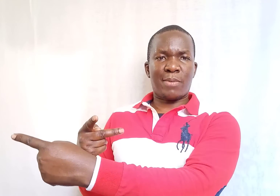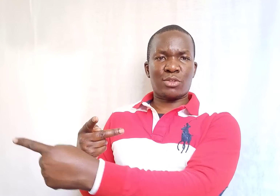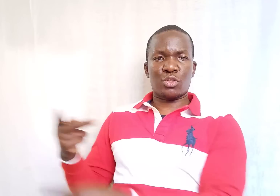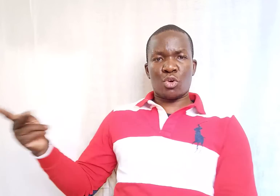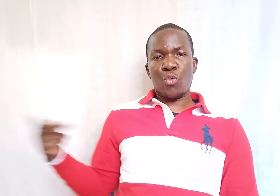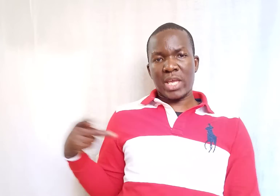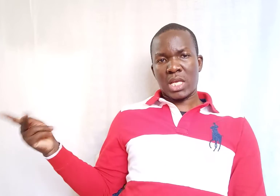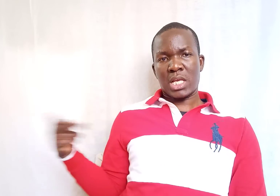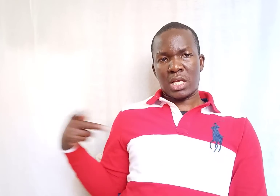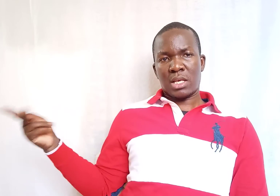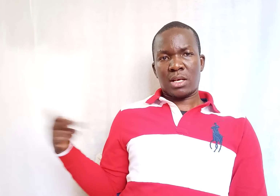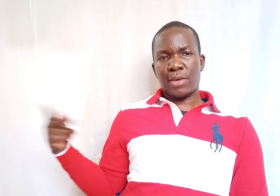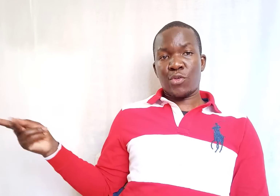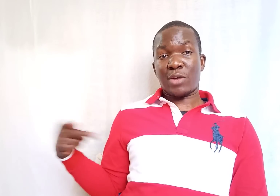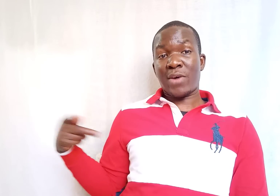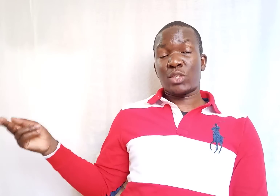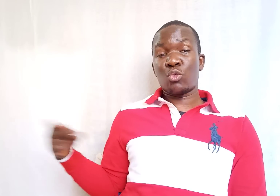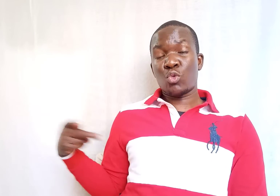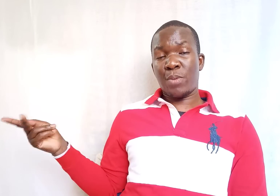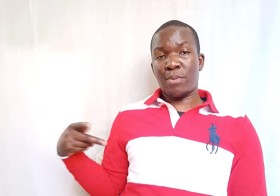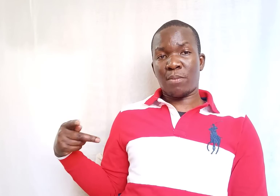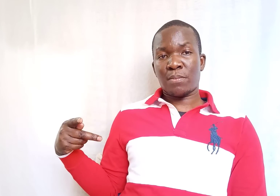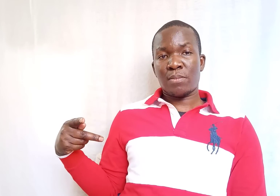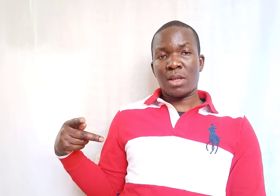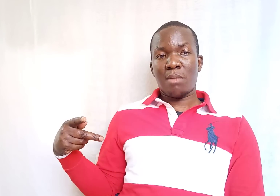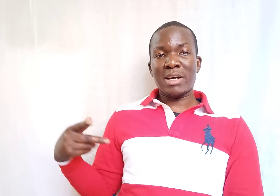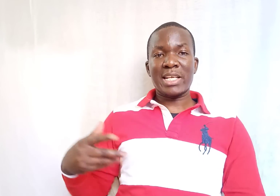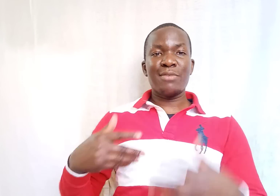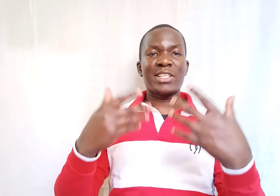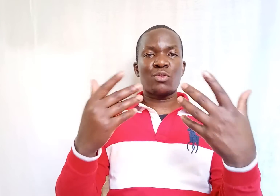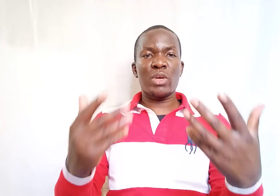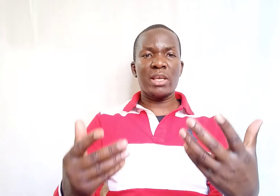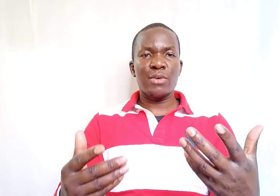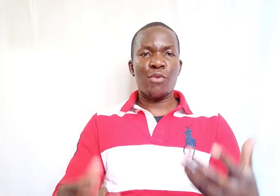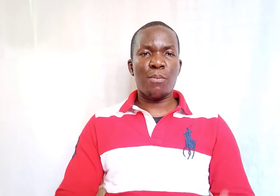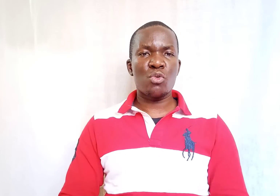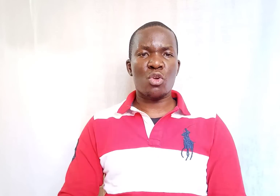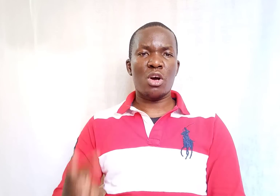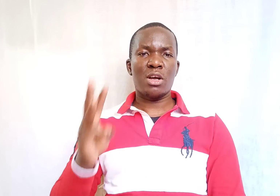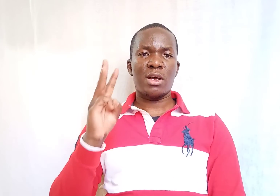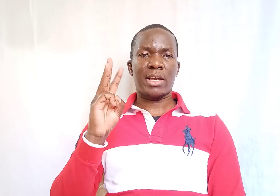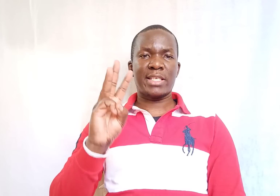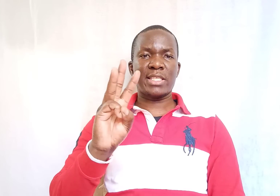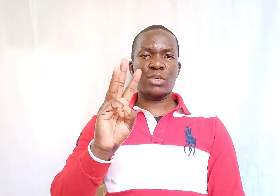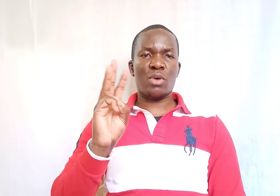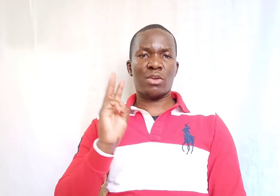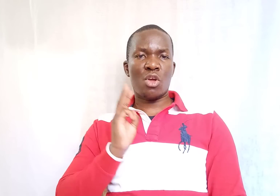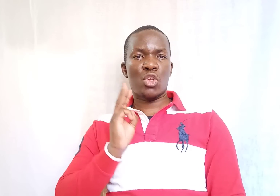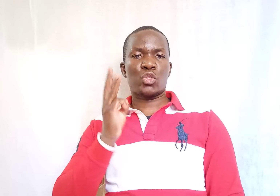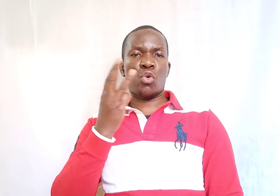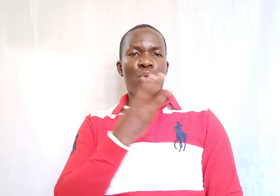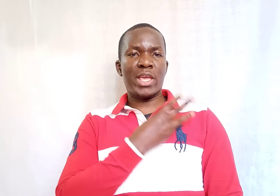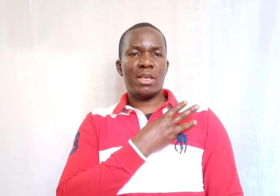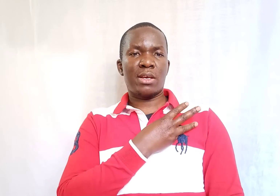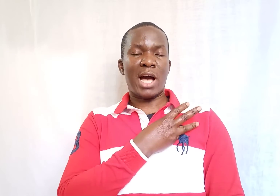person. So we, if you are referring to two people. But if it's we for plural, it's this one. So we, as